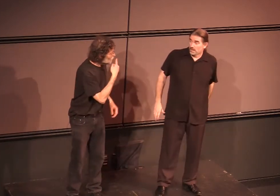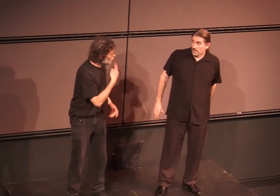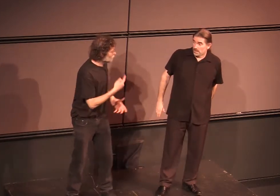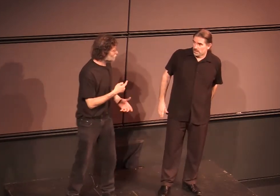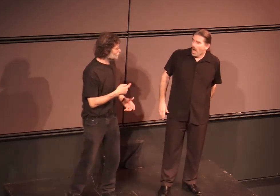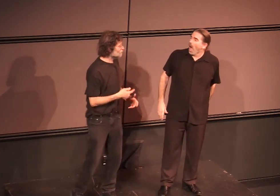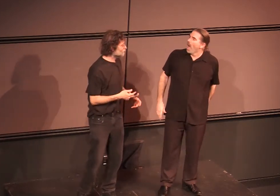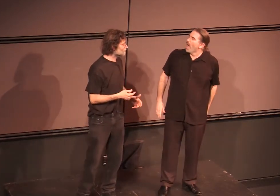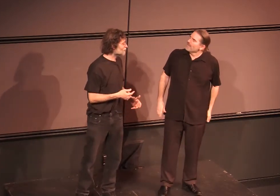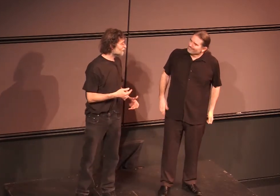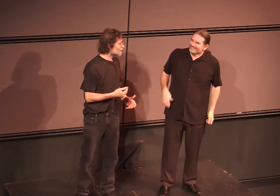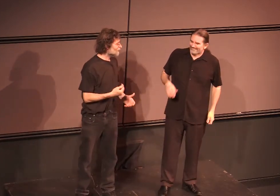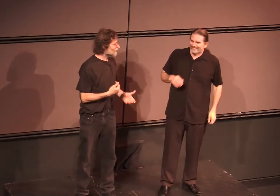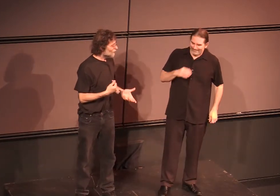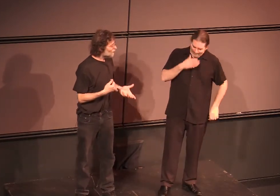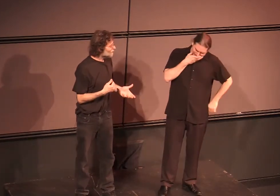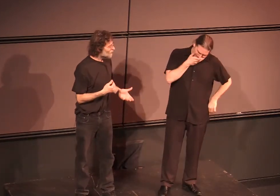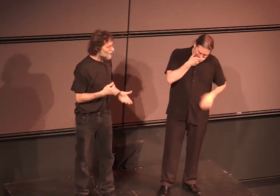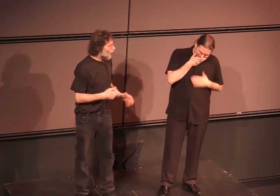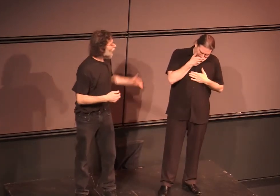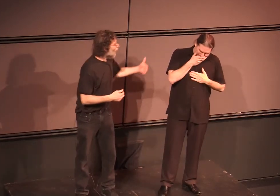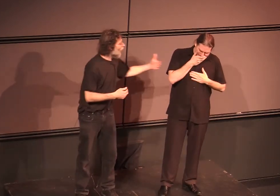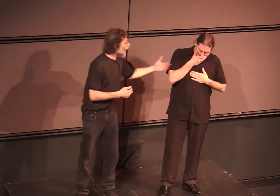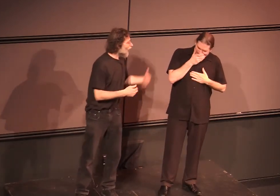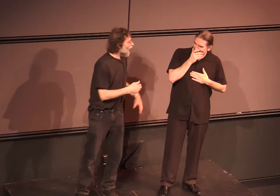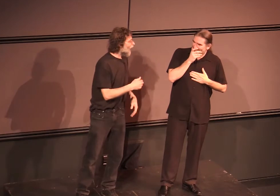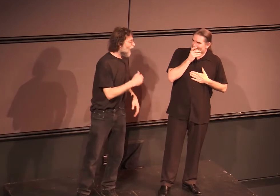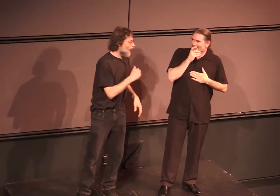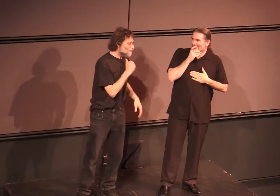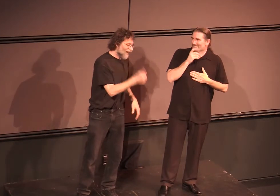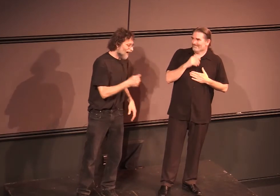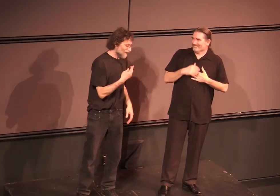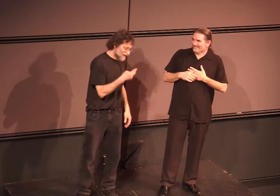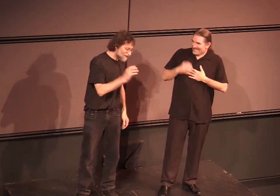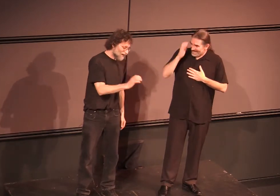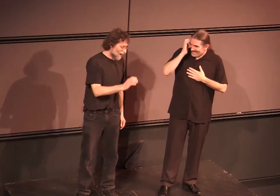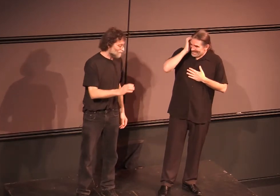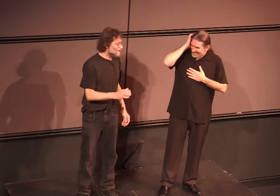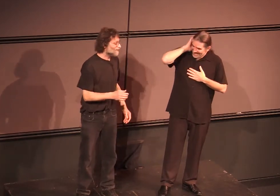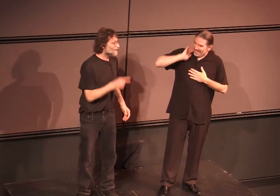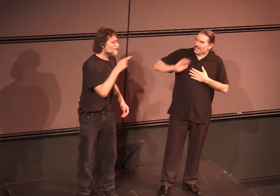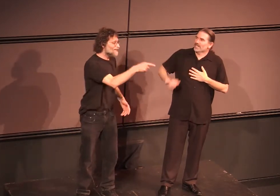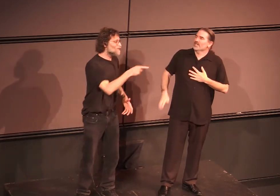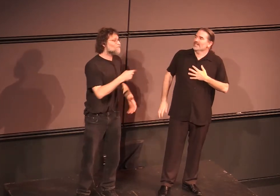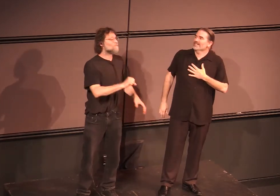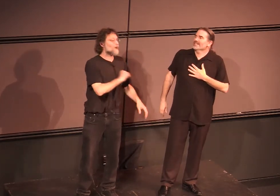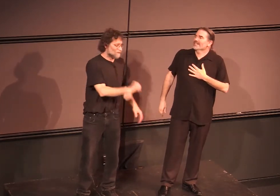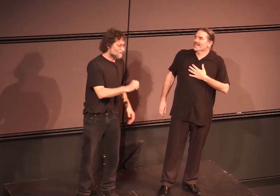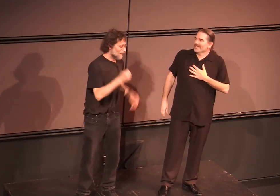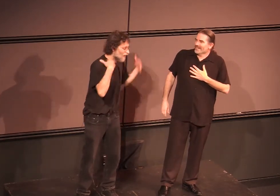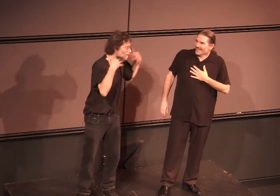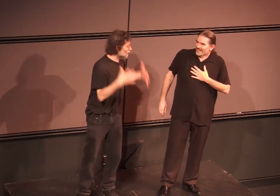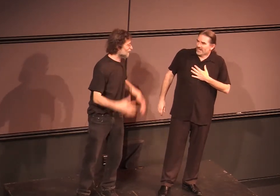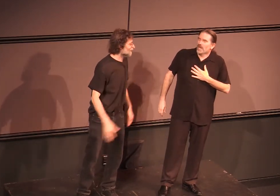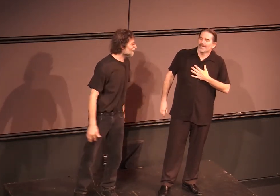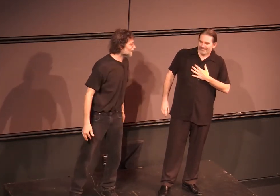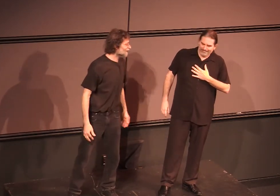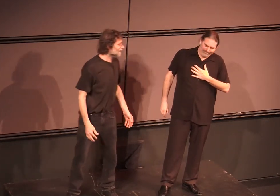it. I'm not handicapped. He burped loudly.